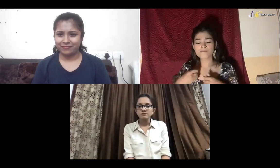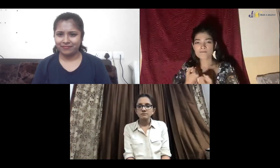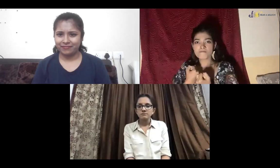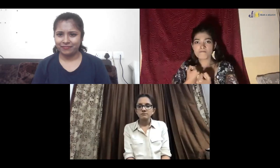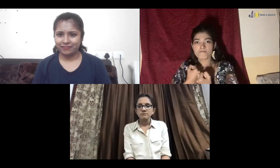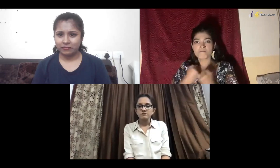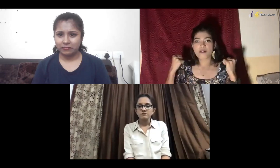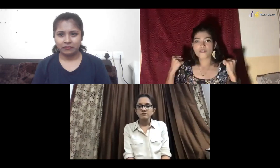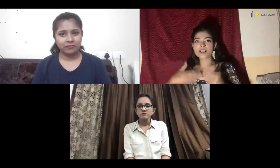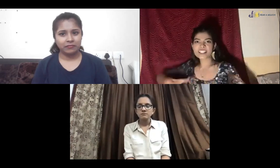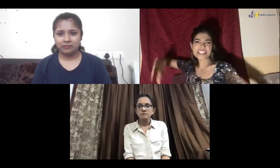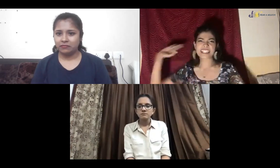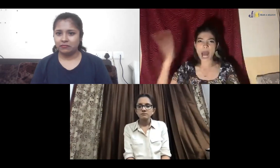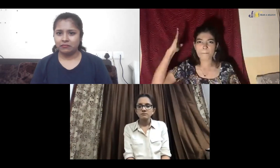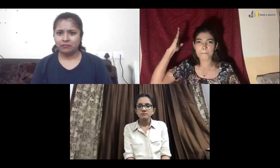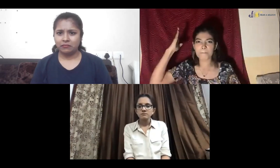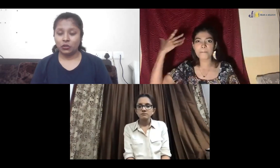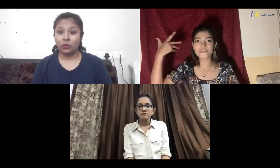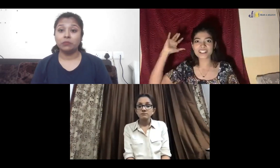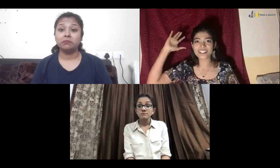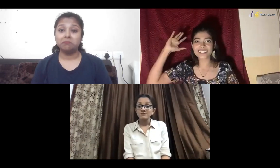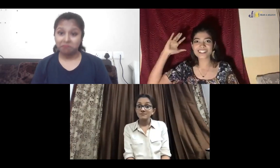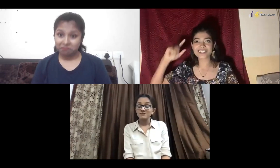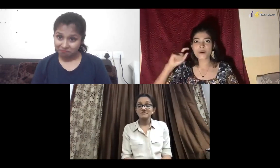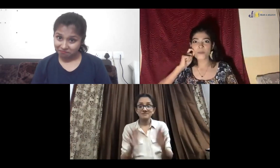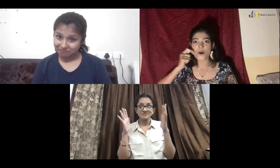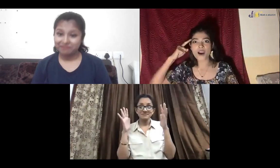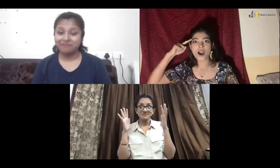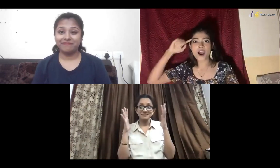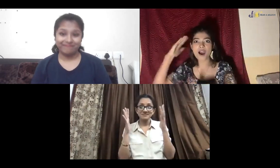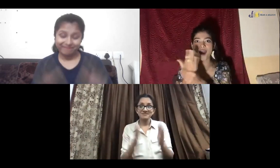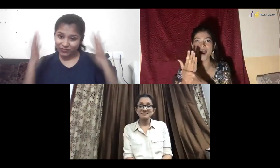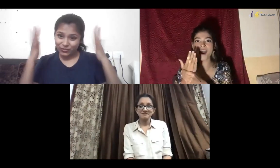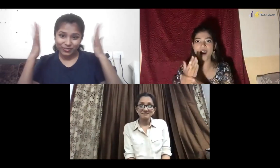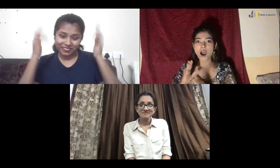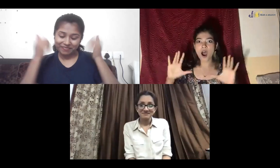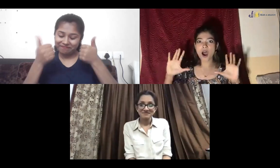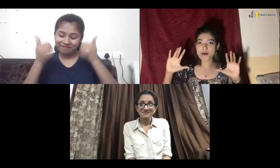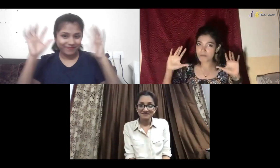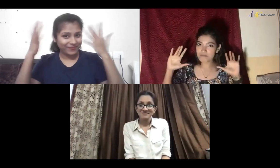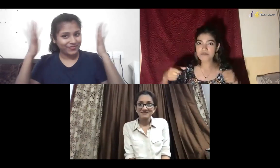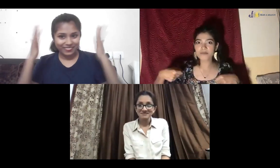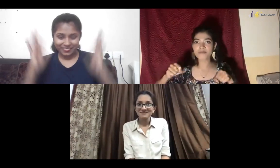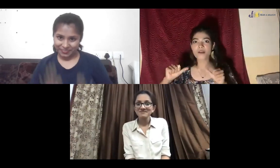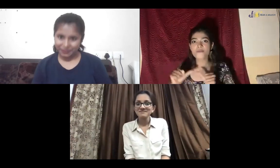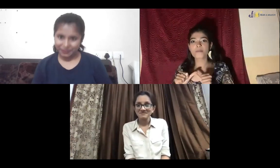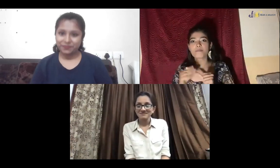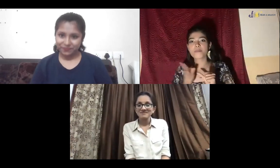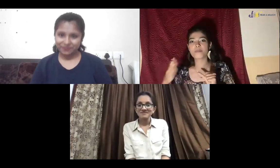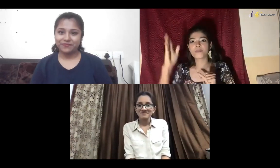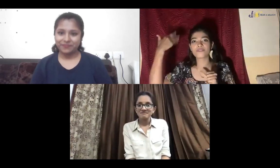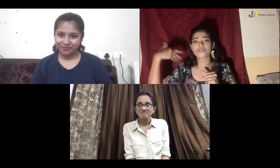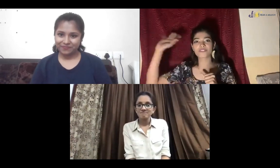way. That person came again, and I just burst out. I slapped him, and